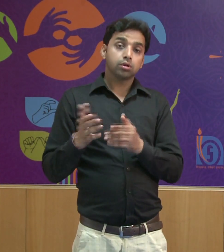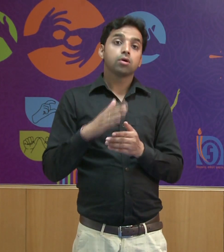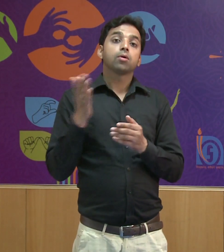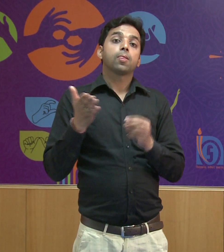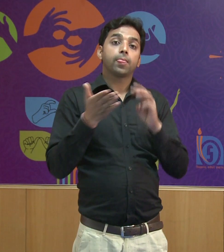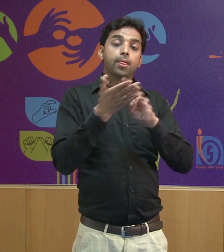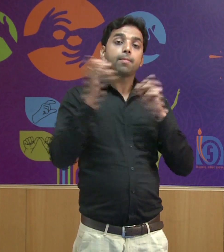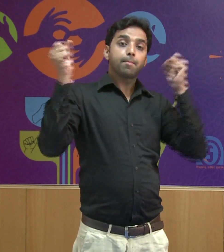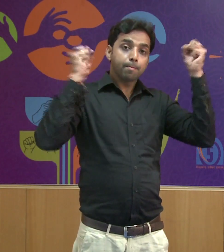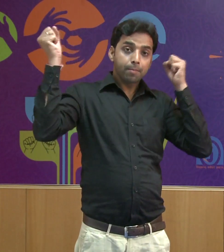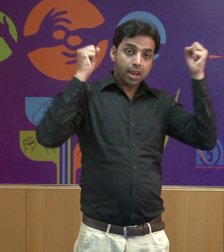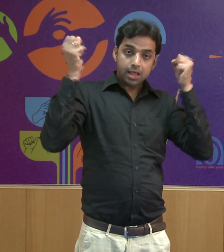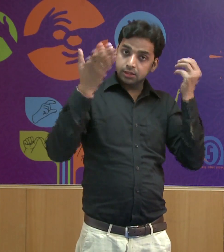Malaysia,